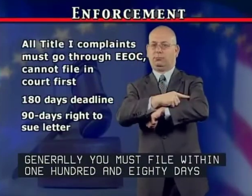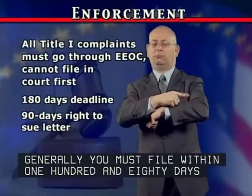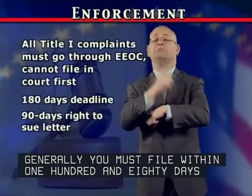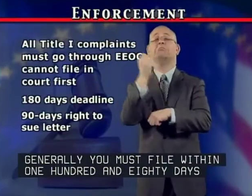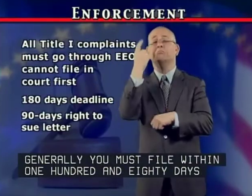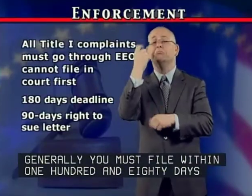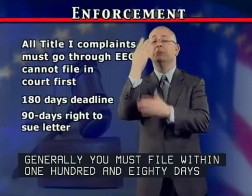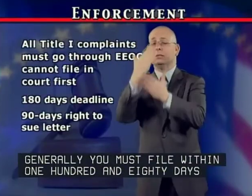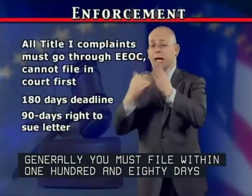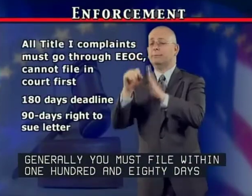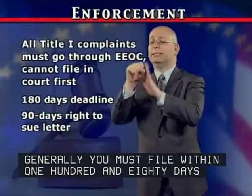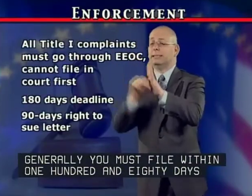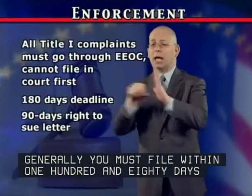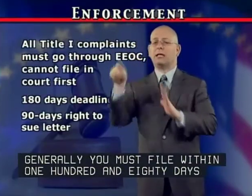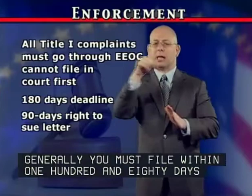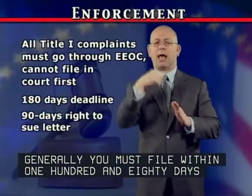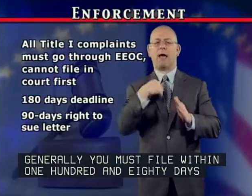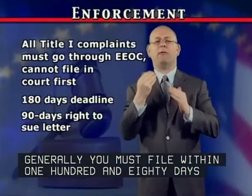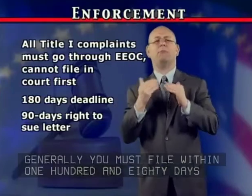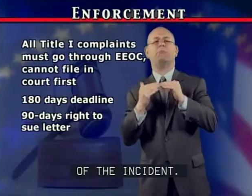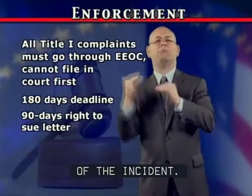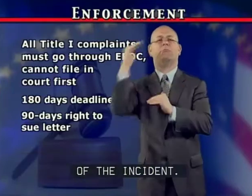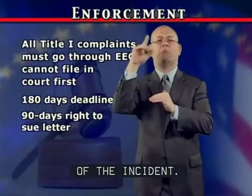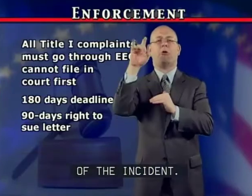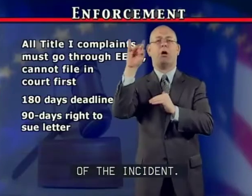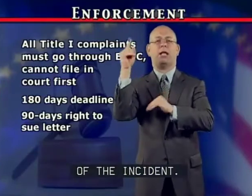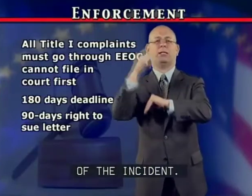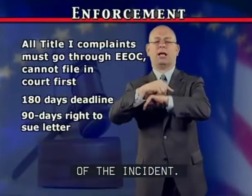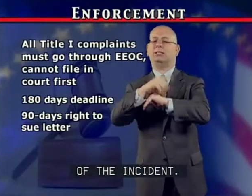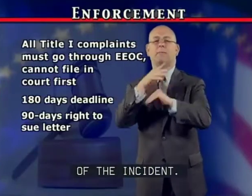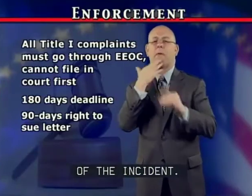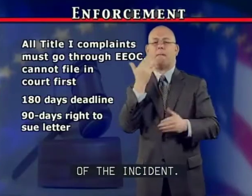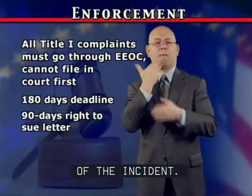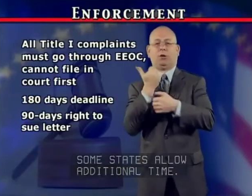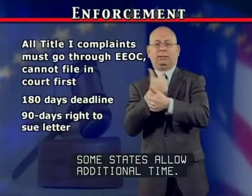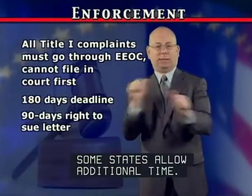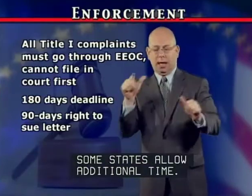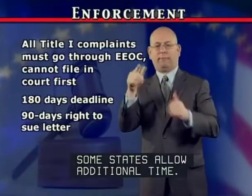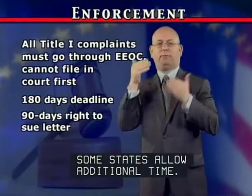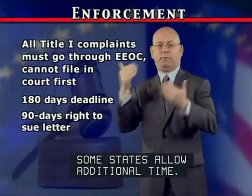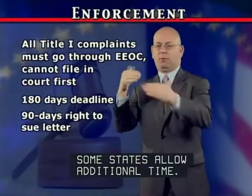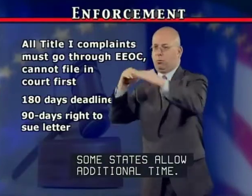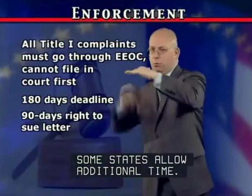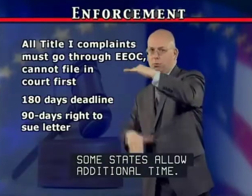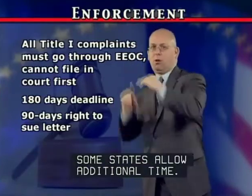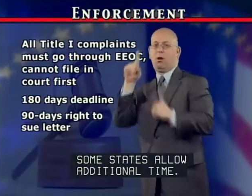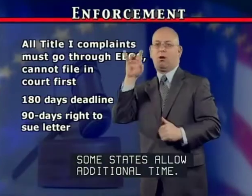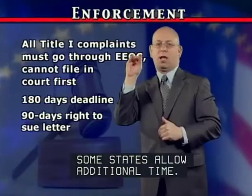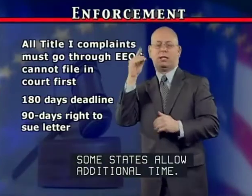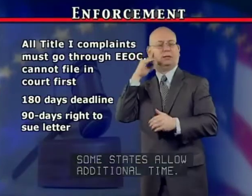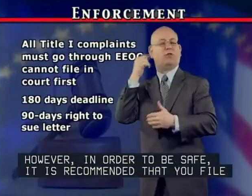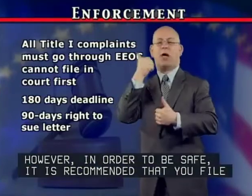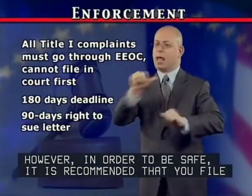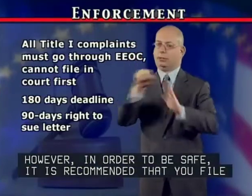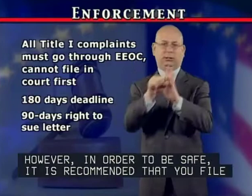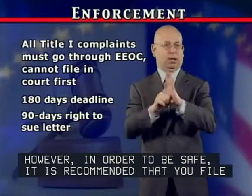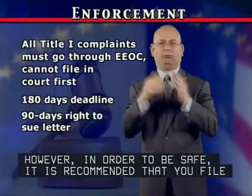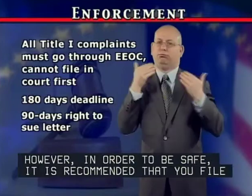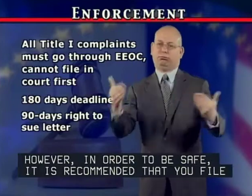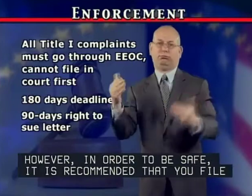Generally, you must file within 180 days of the incident. Some states allow additional time. However, in order to be